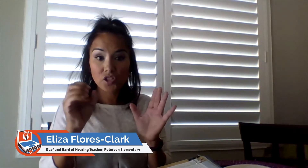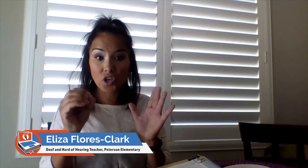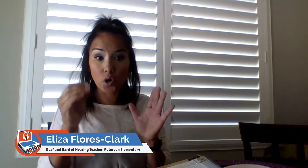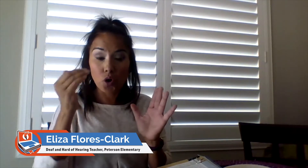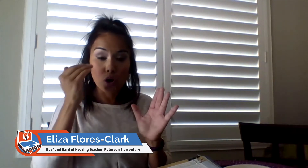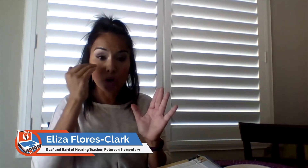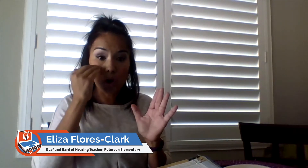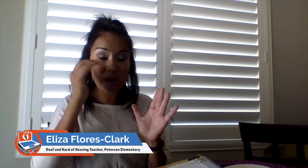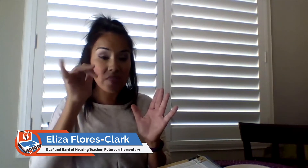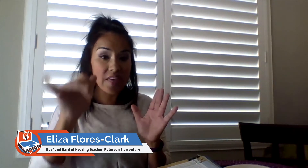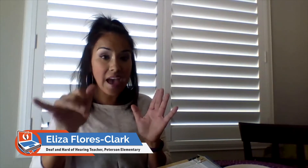So knowing that